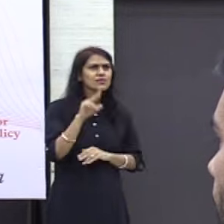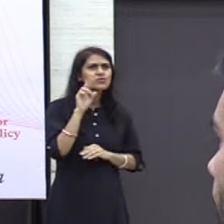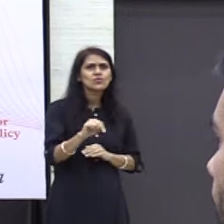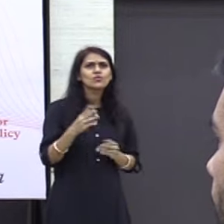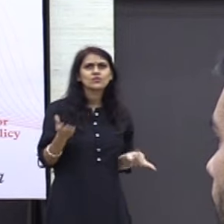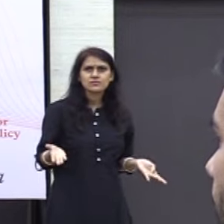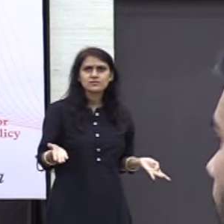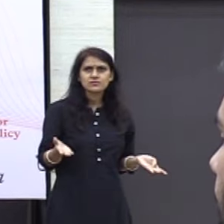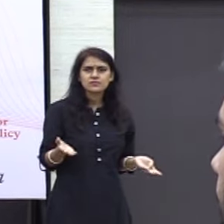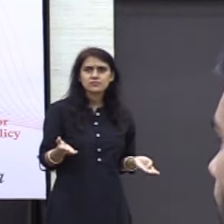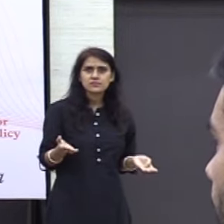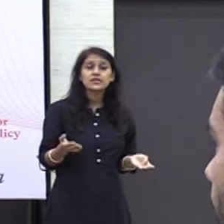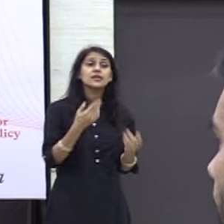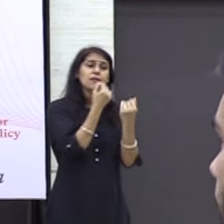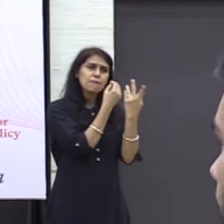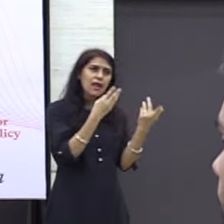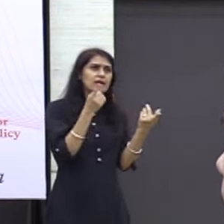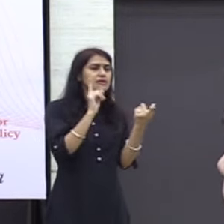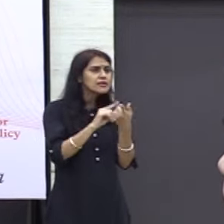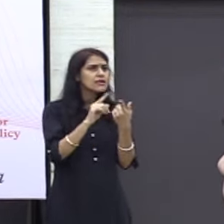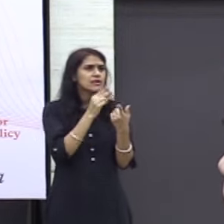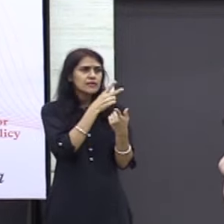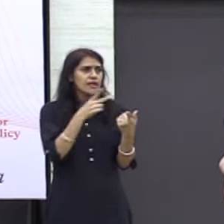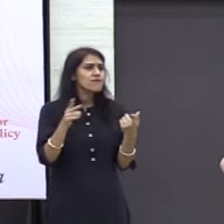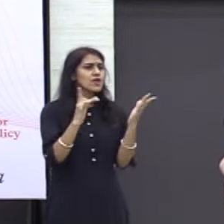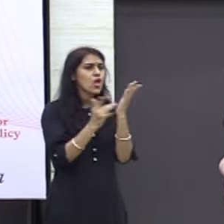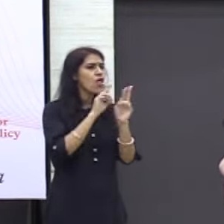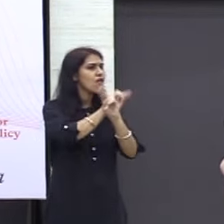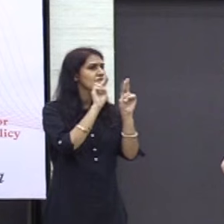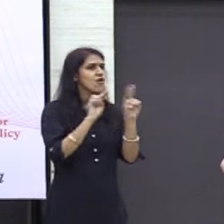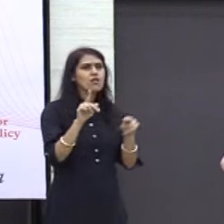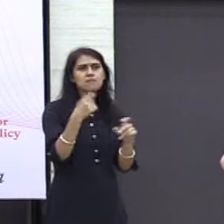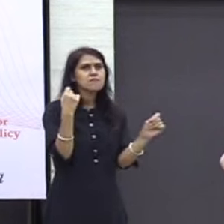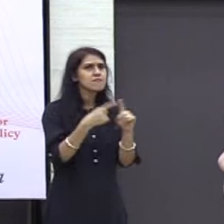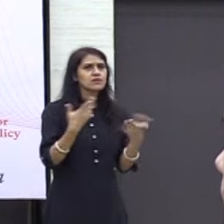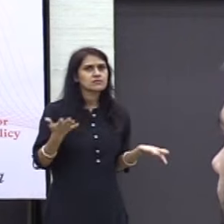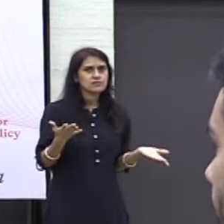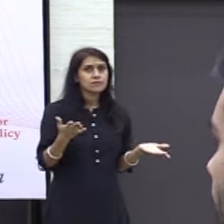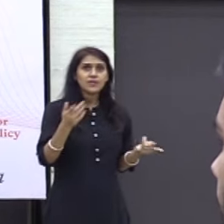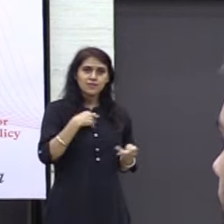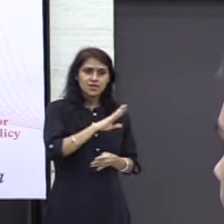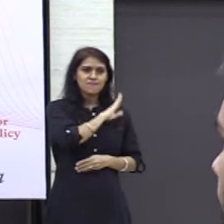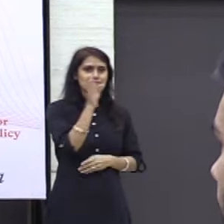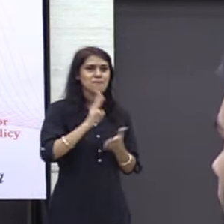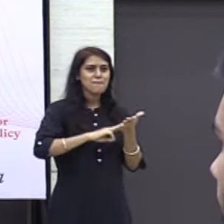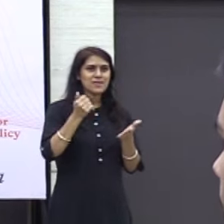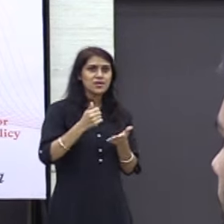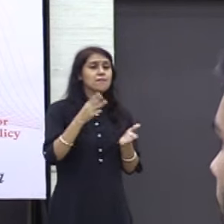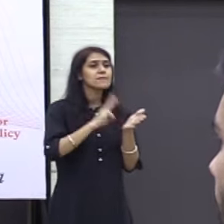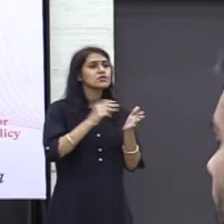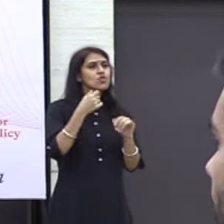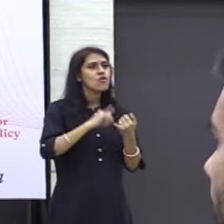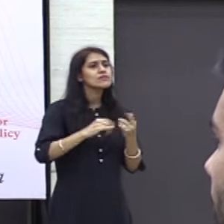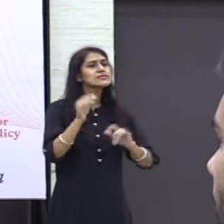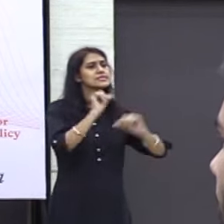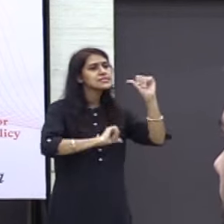is to be done. So several of those things can be done through technology. For example, when I was HRD minister, a minister of science and technology,